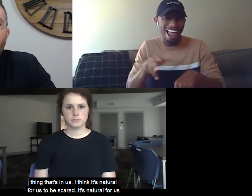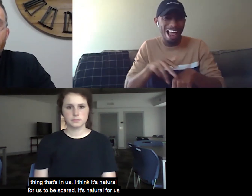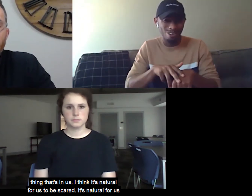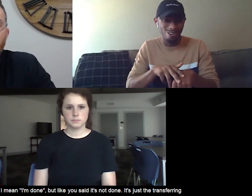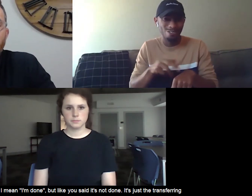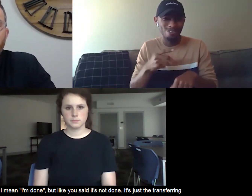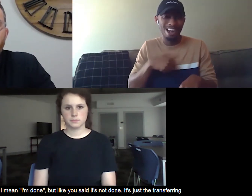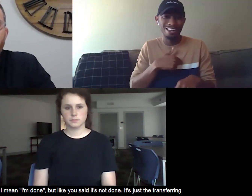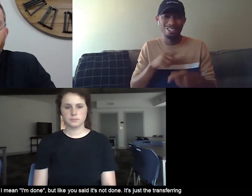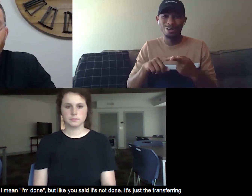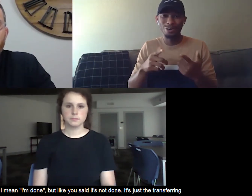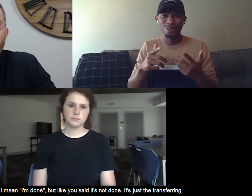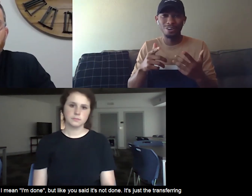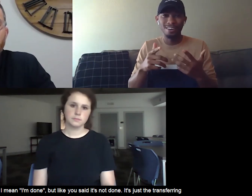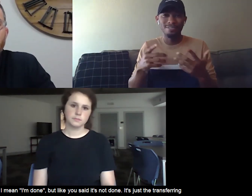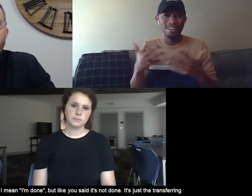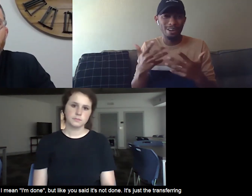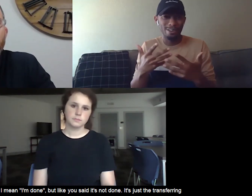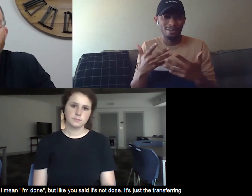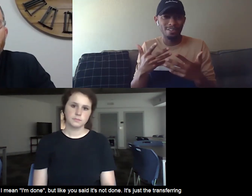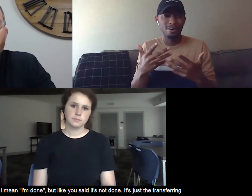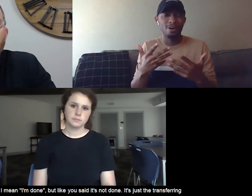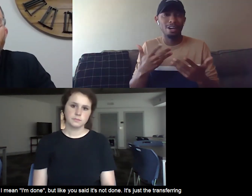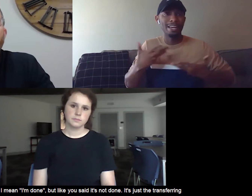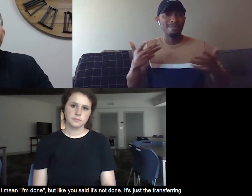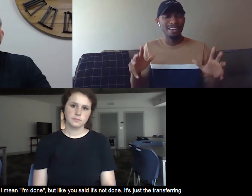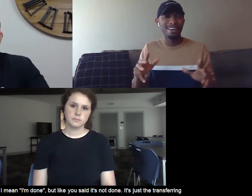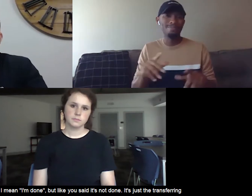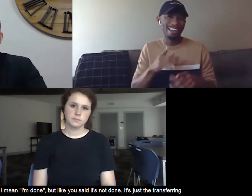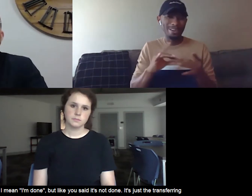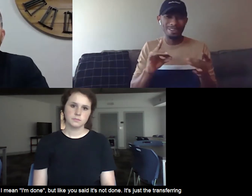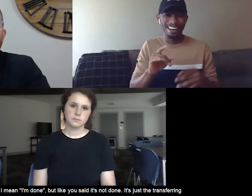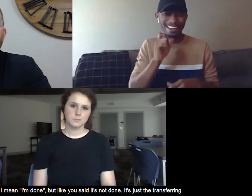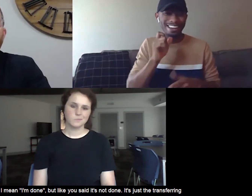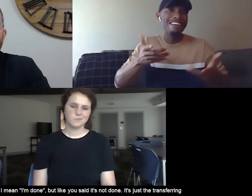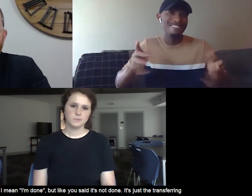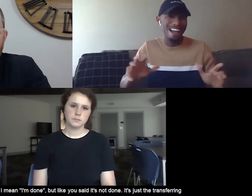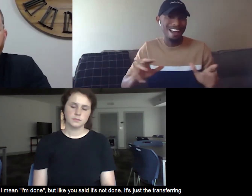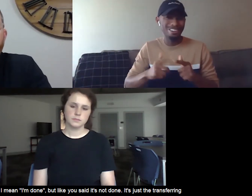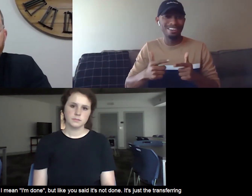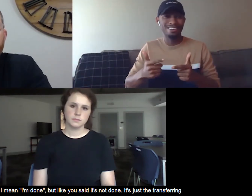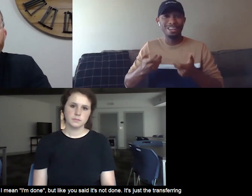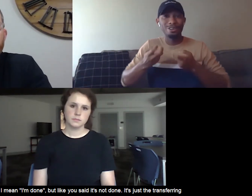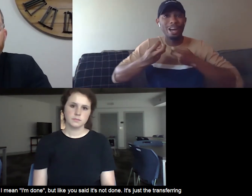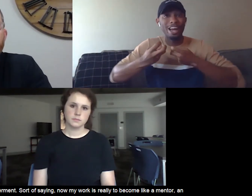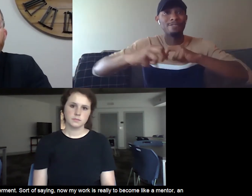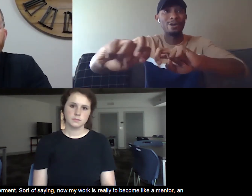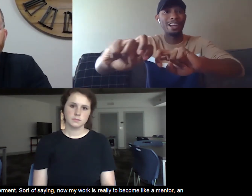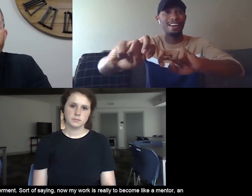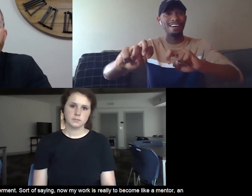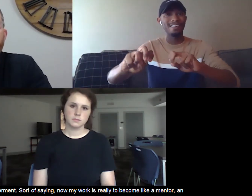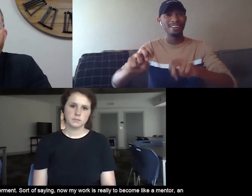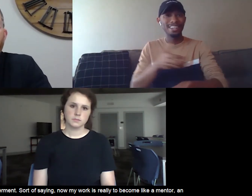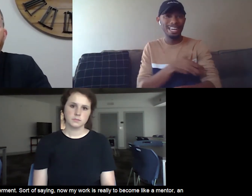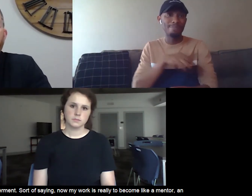It's natural for us to fear. Oh, that means I'm done. But like you said, it's not done. It's just the